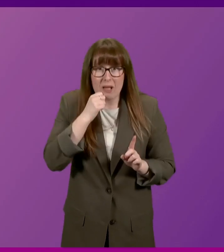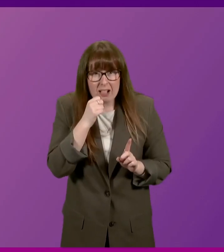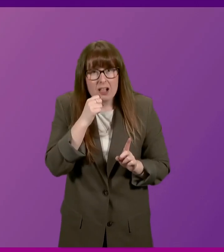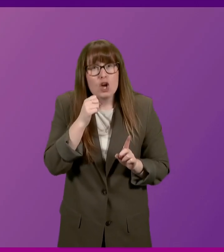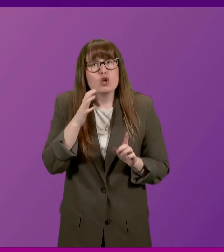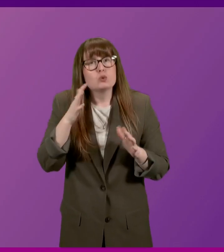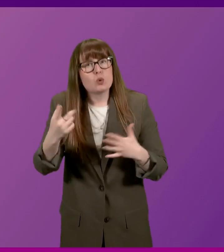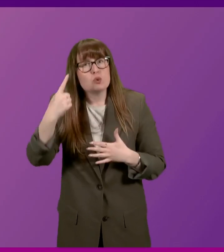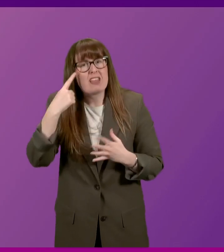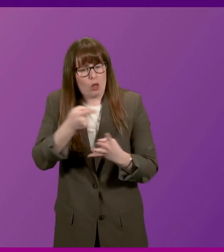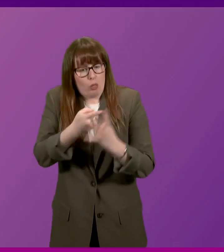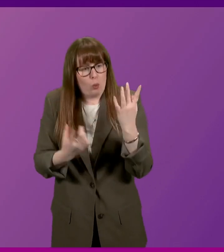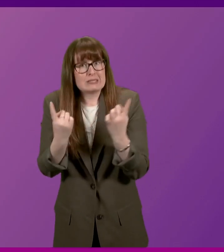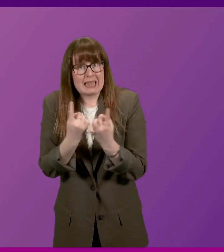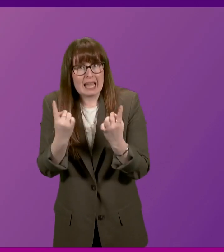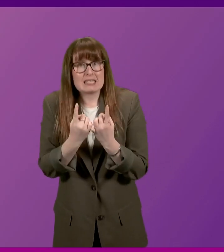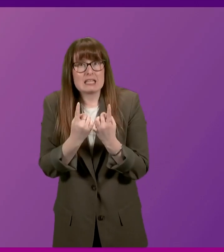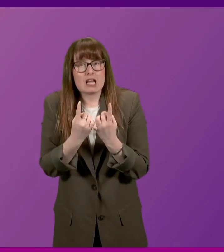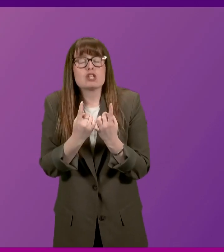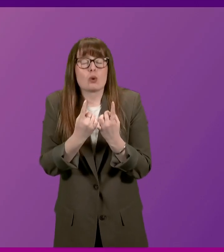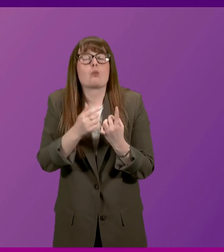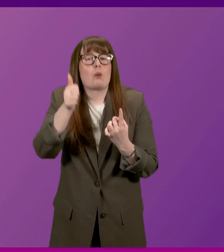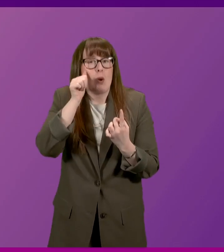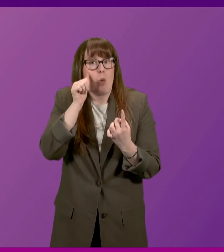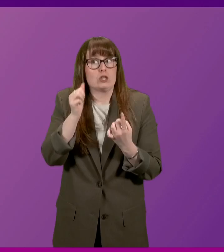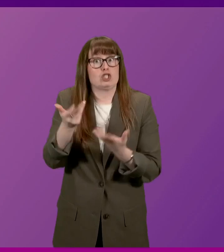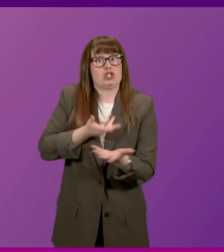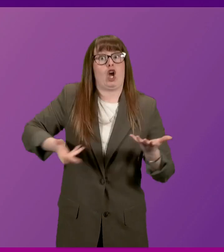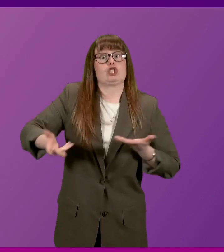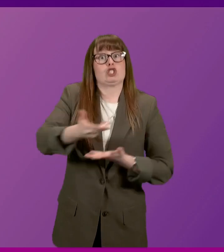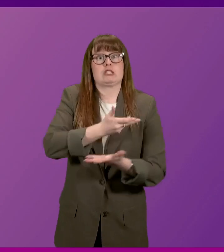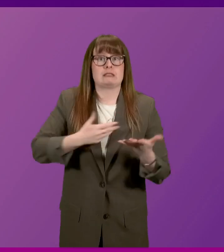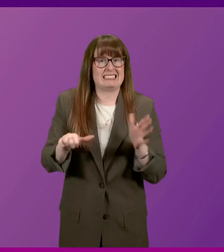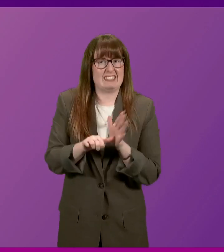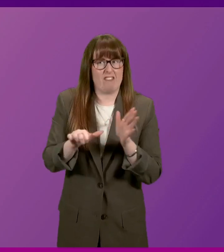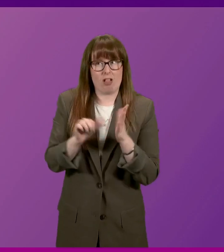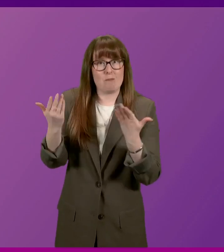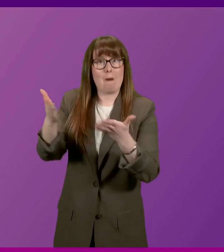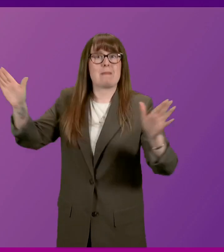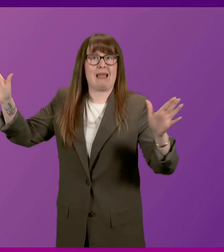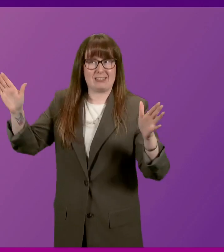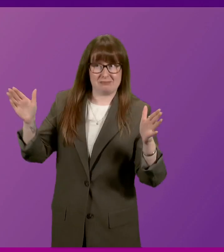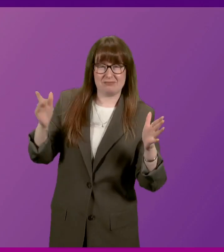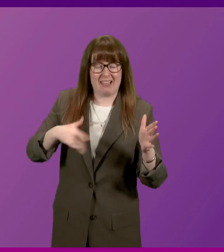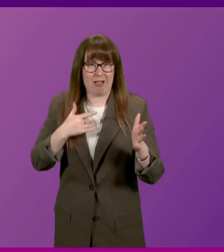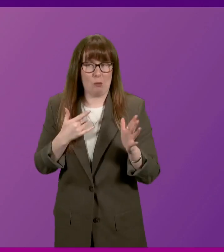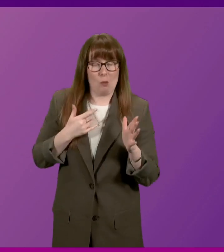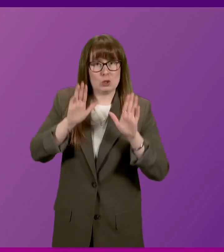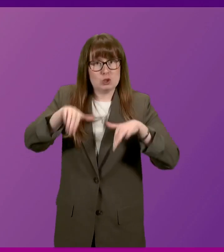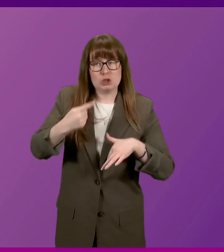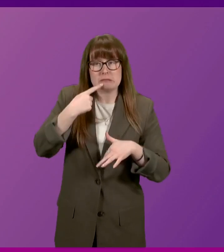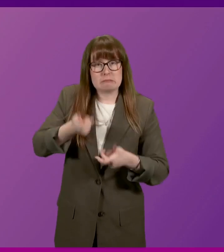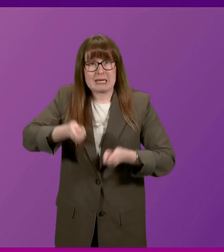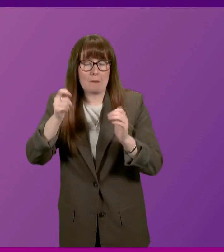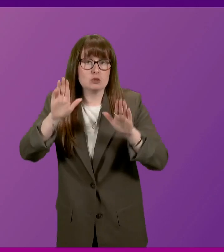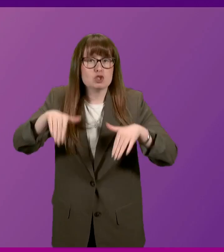think that these things, when we know that these discussions that are often hard to have in the public space, that we should be more